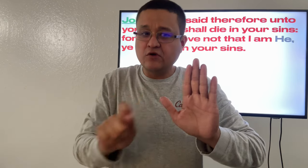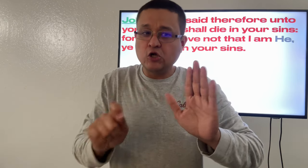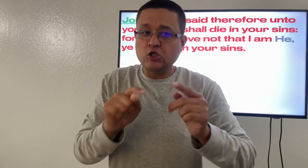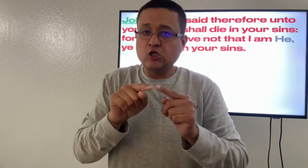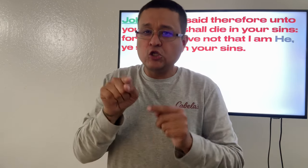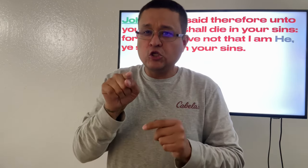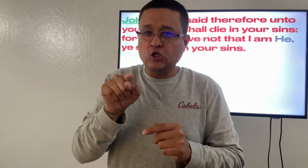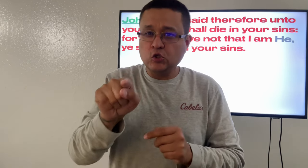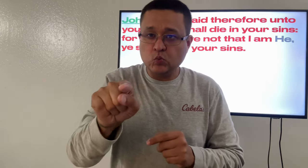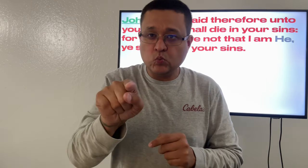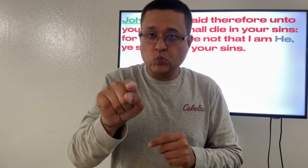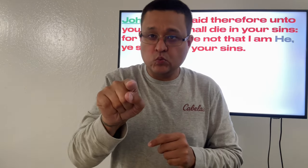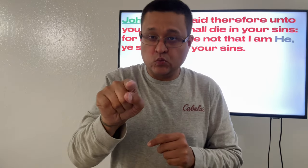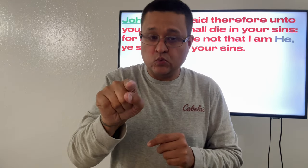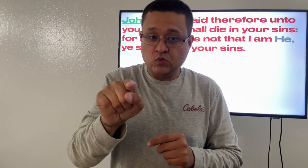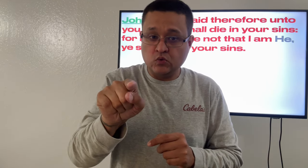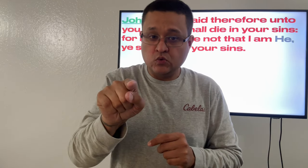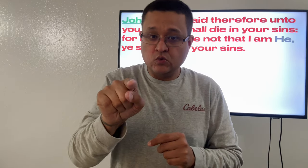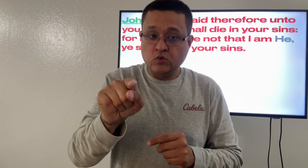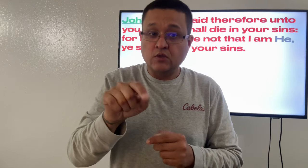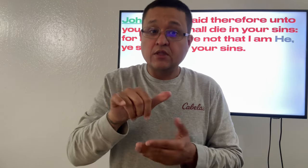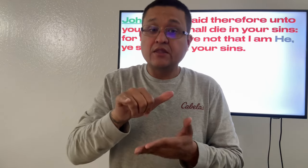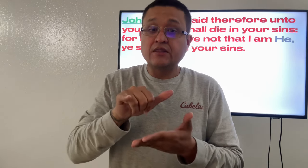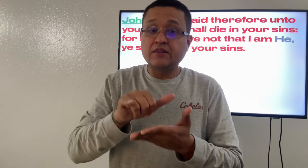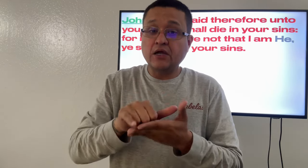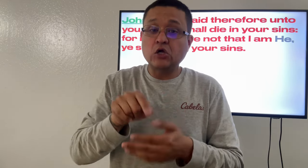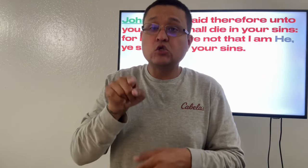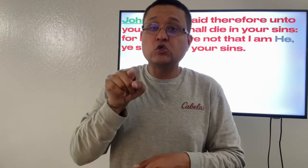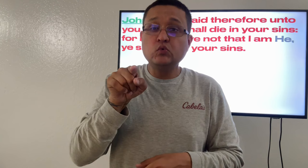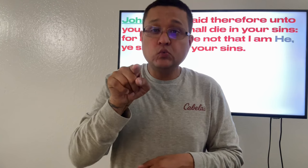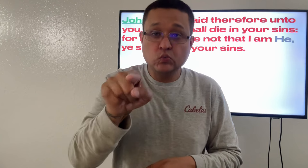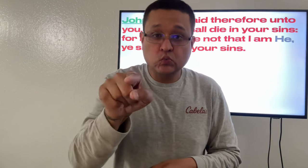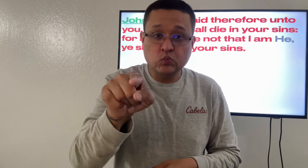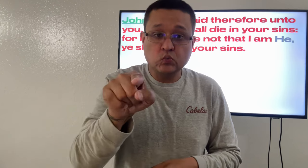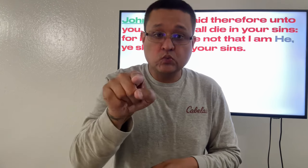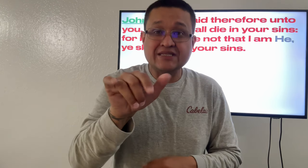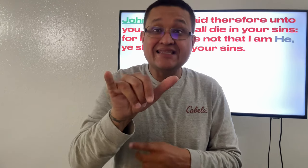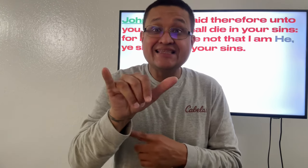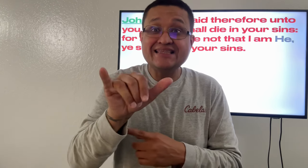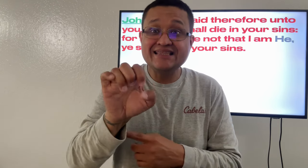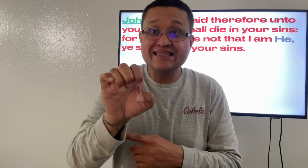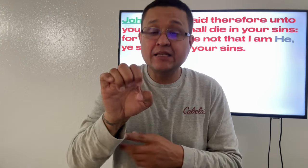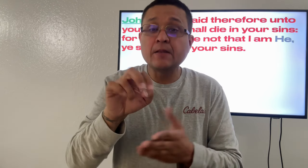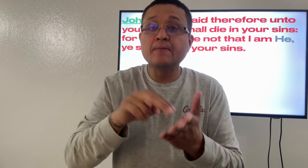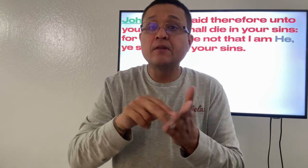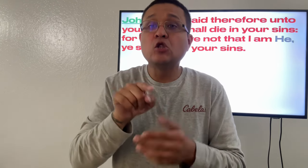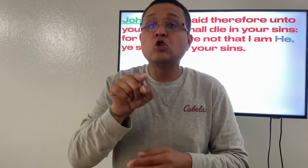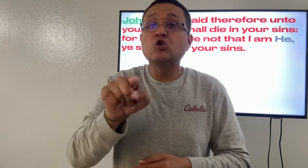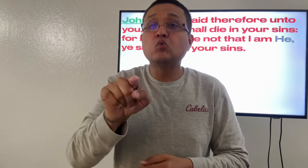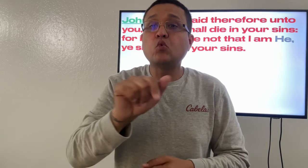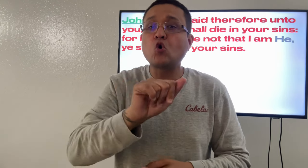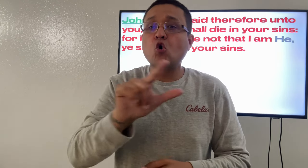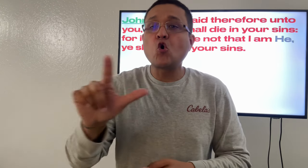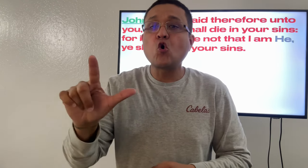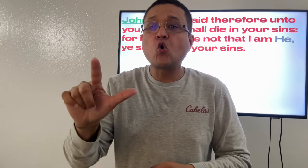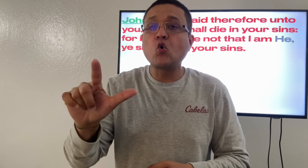And he's saying, I said, therefore, unto you, that ye, meaning you,